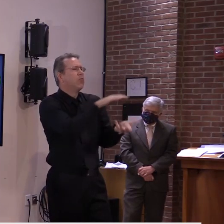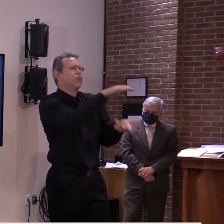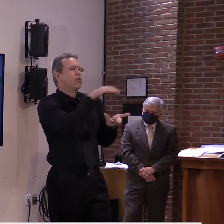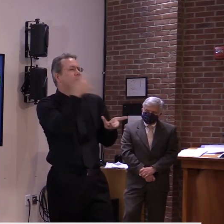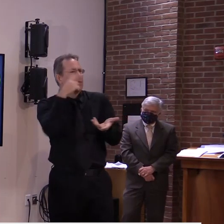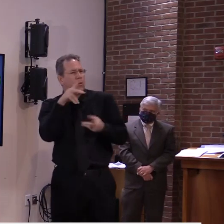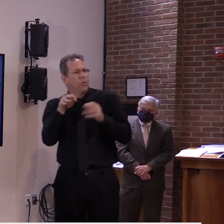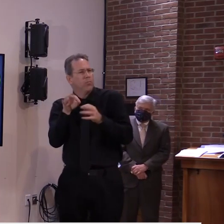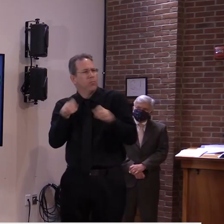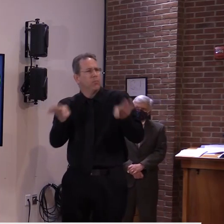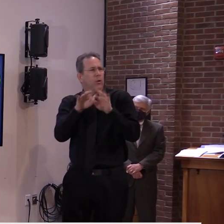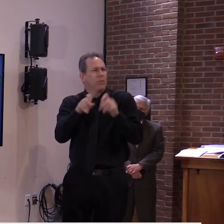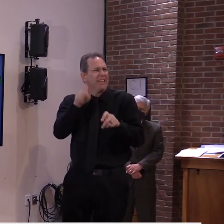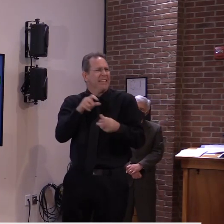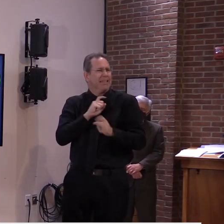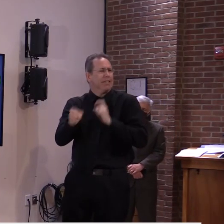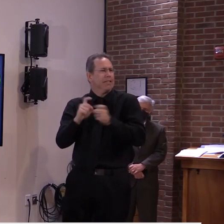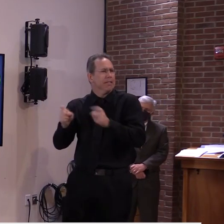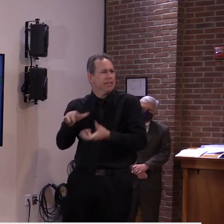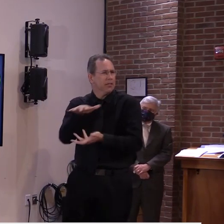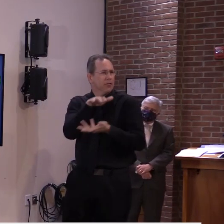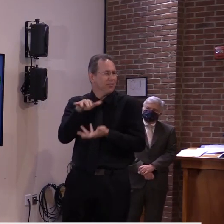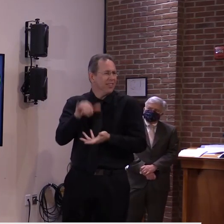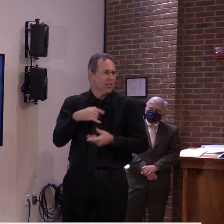And I'll keep my additional comments pretty short.